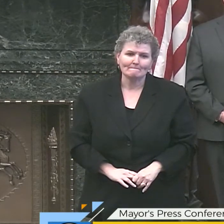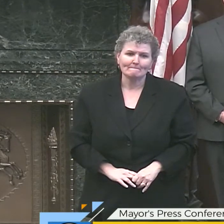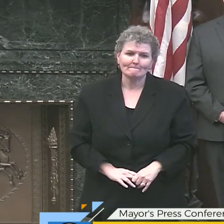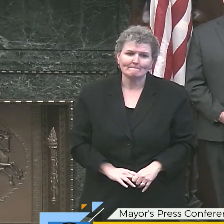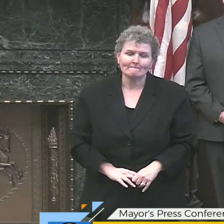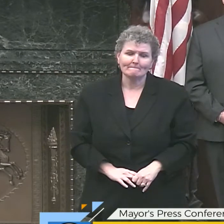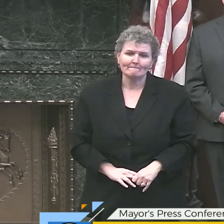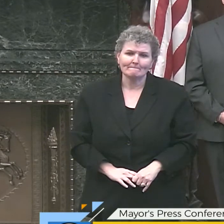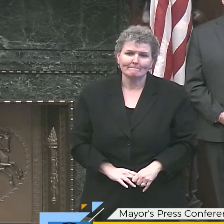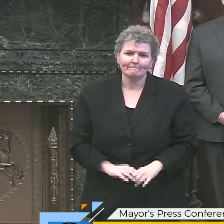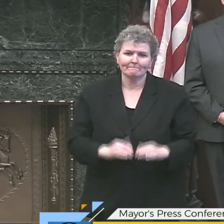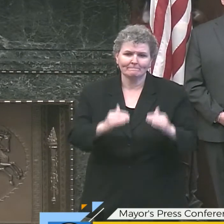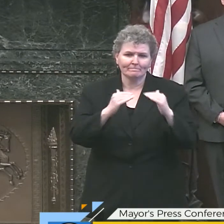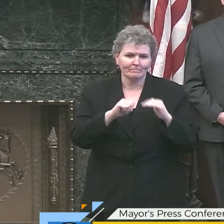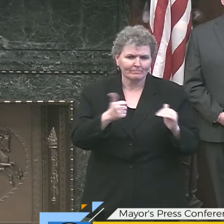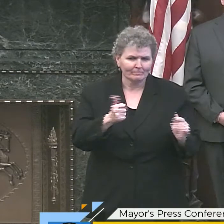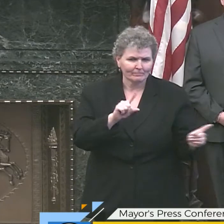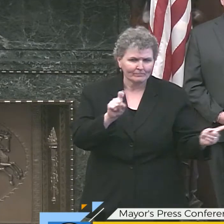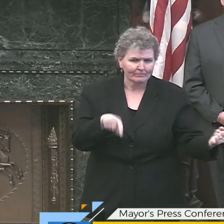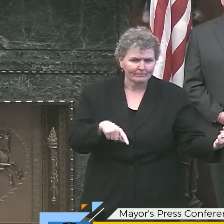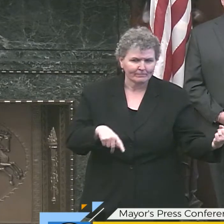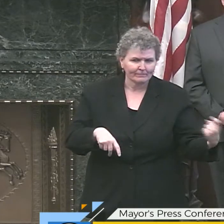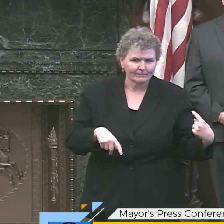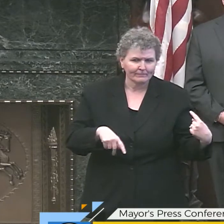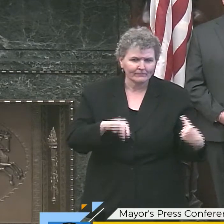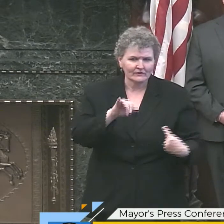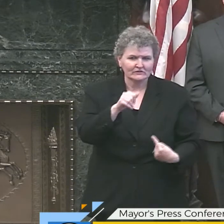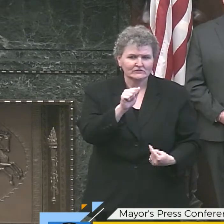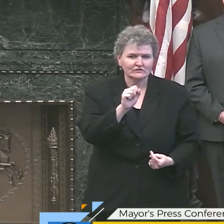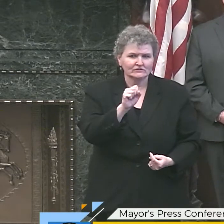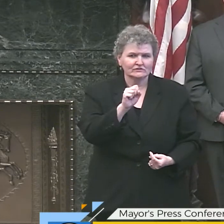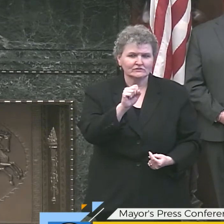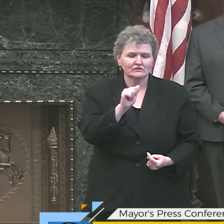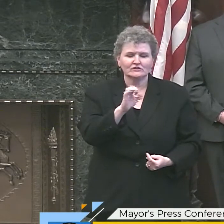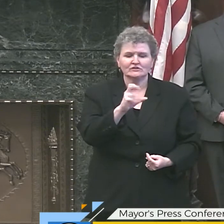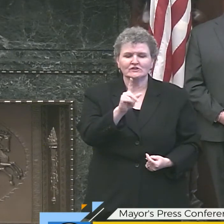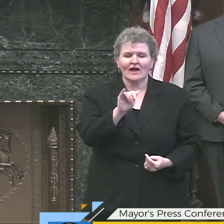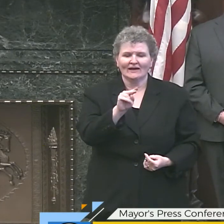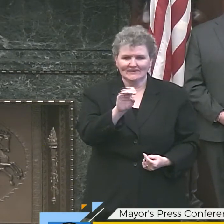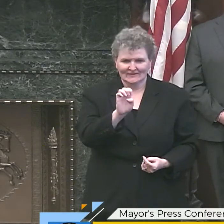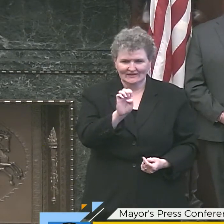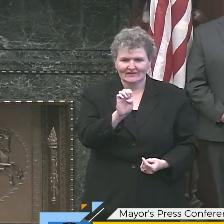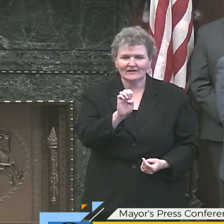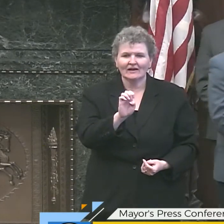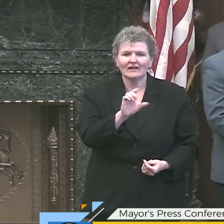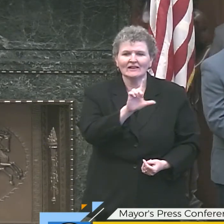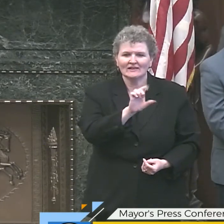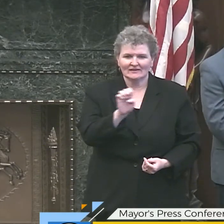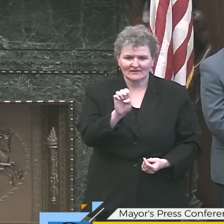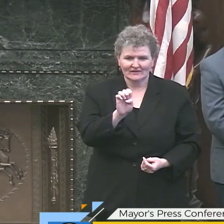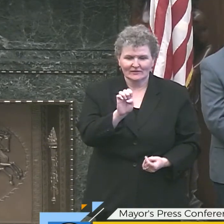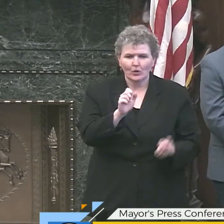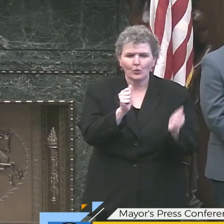All right, next we have Jacqueline Lee with Action News. You are unmuted.